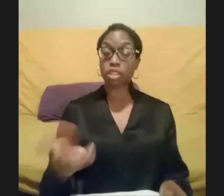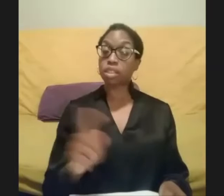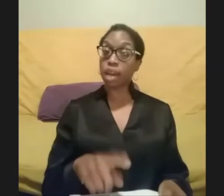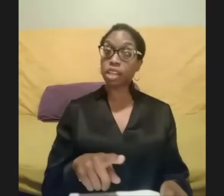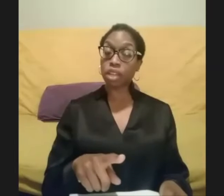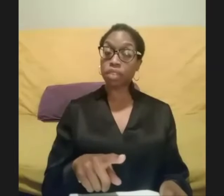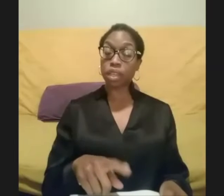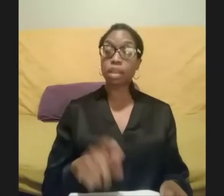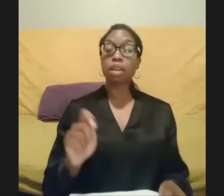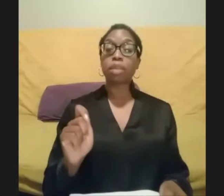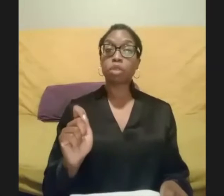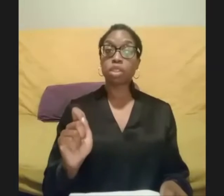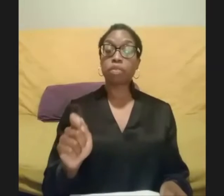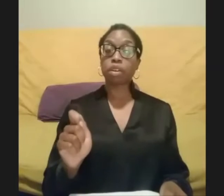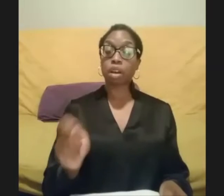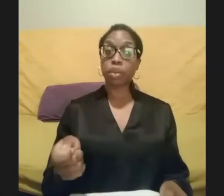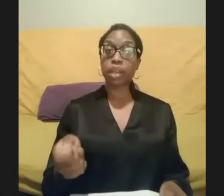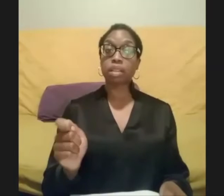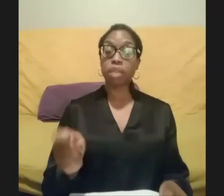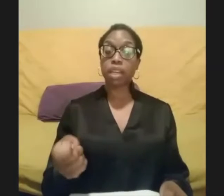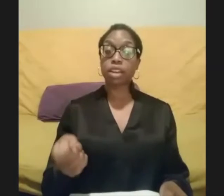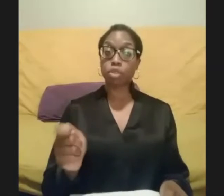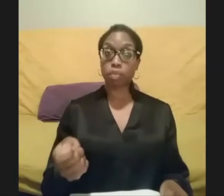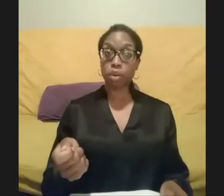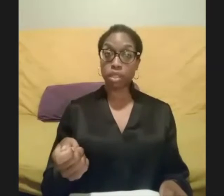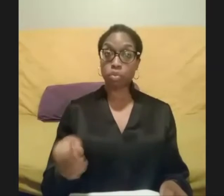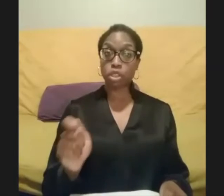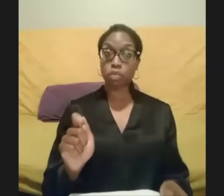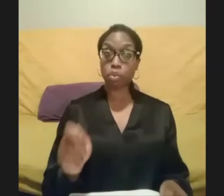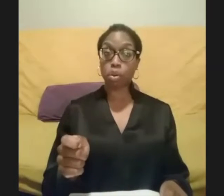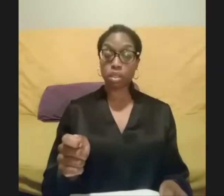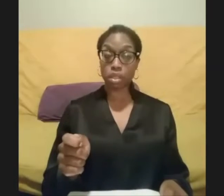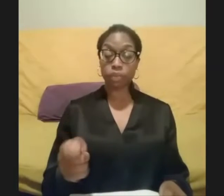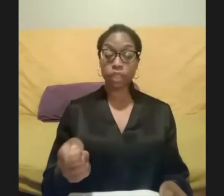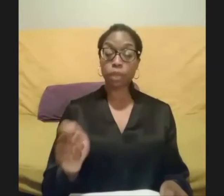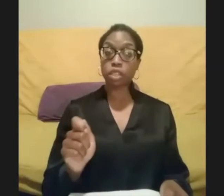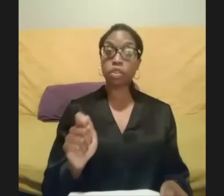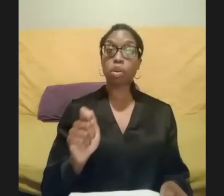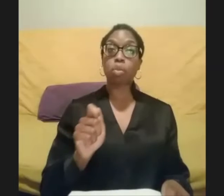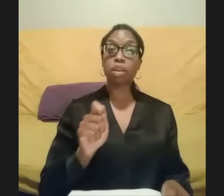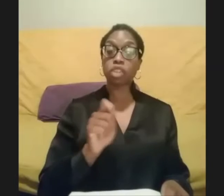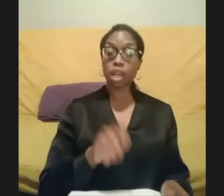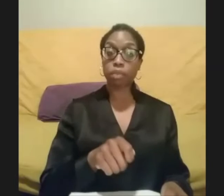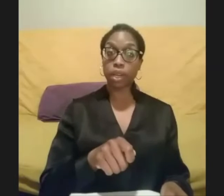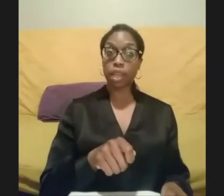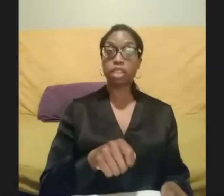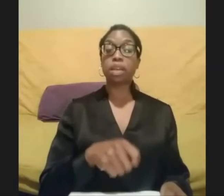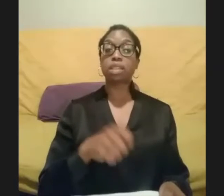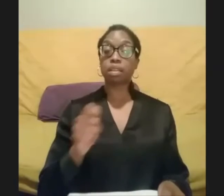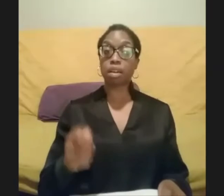not HIV, but it will check for gonorrhea and chlamydia and trichomonas, which is important, especially if you are a woman of childbearing age, because it can complicate